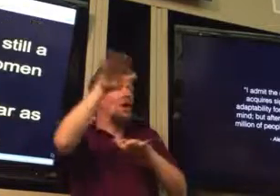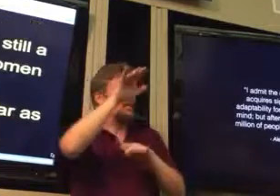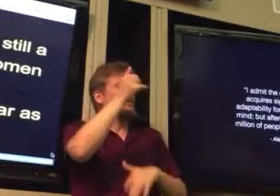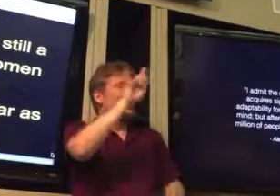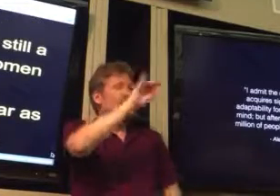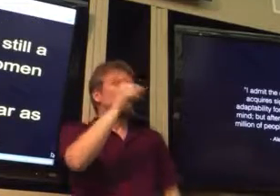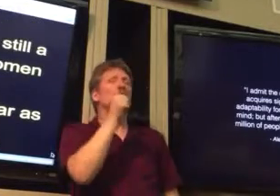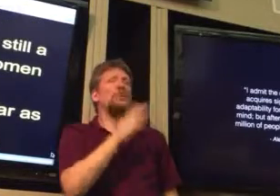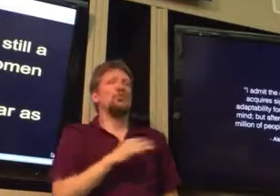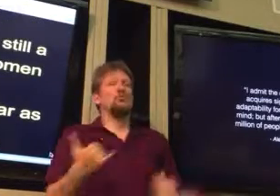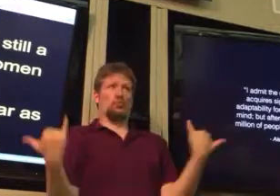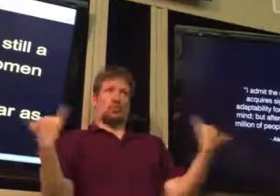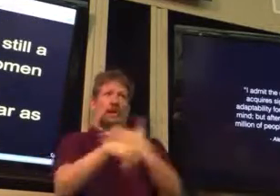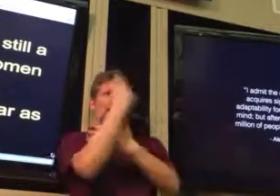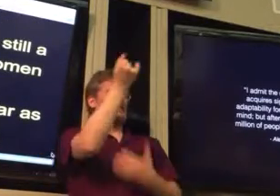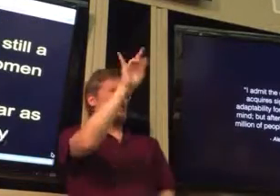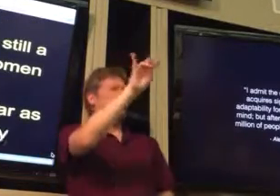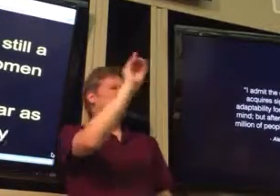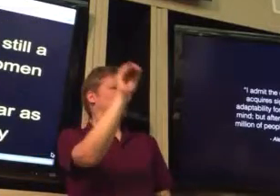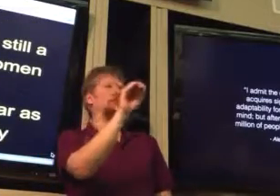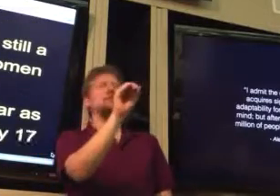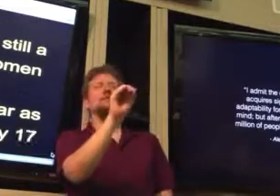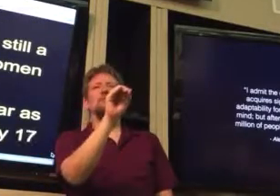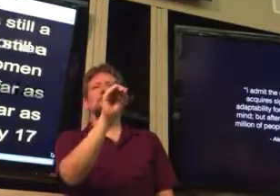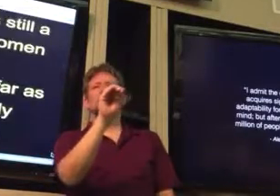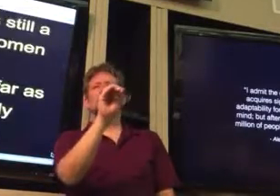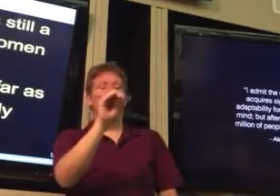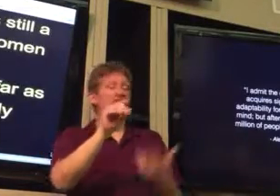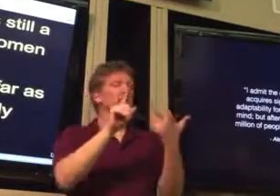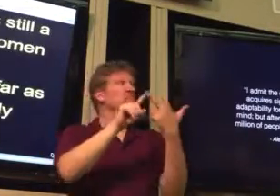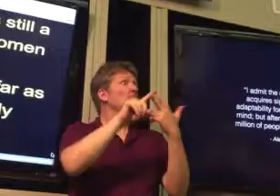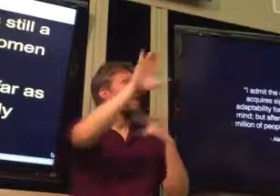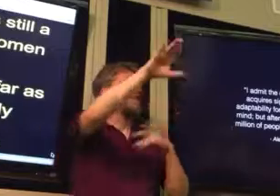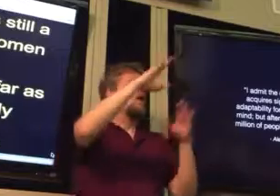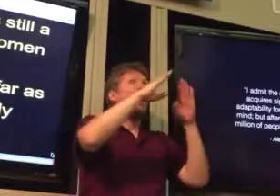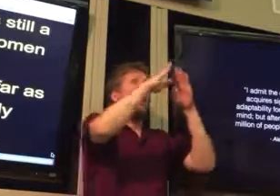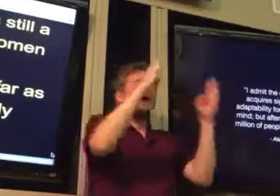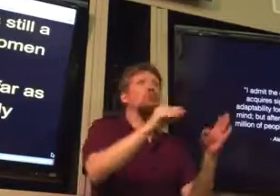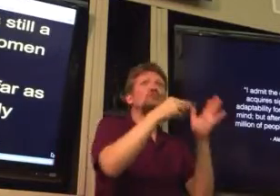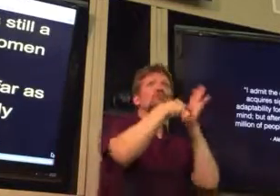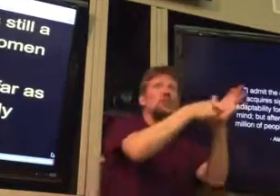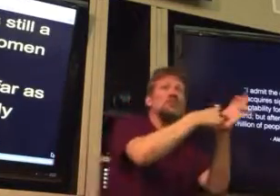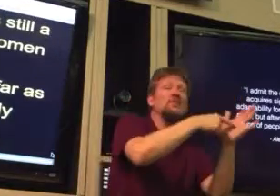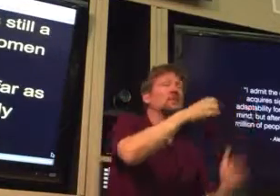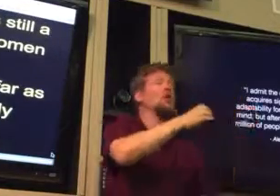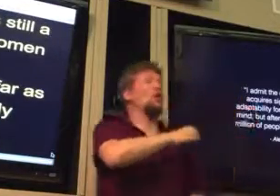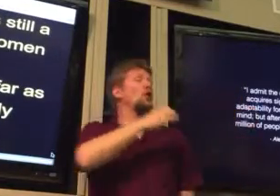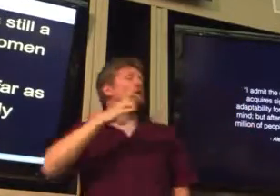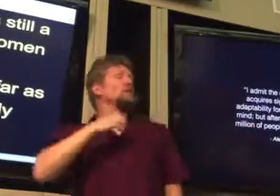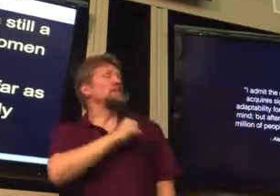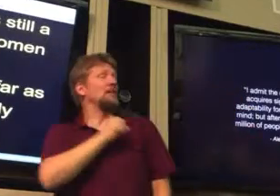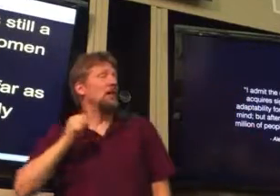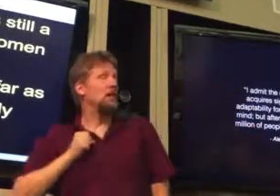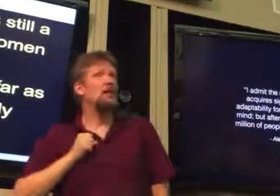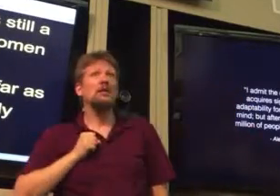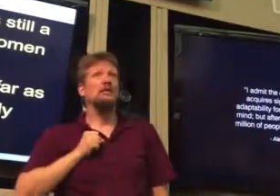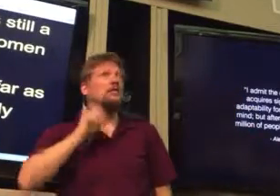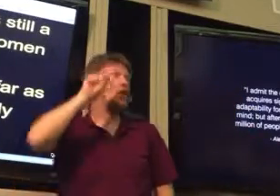17% of women are filling those higher level positions, like being a CEO